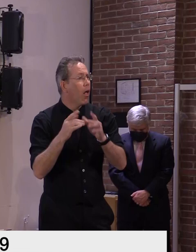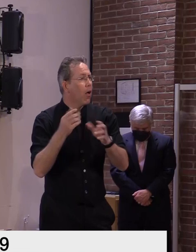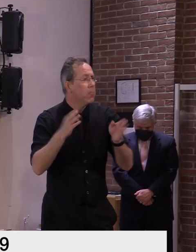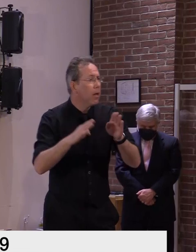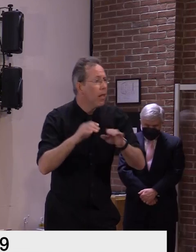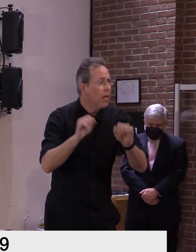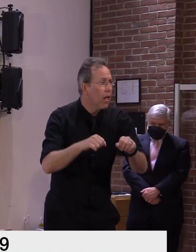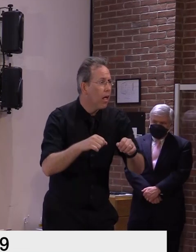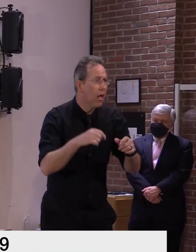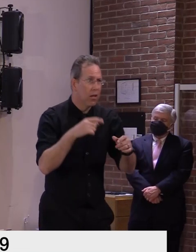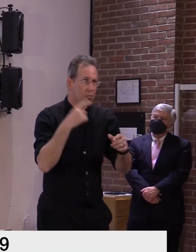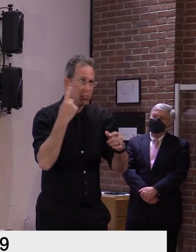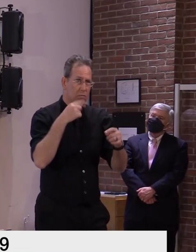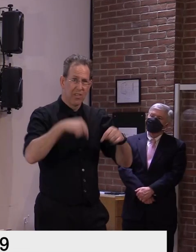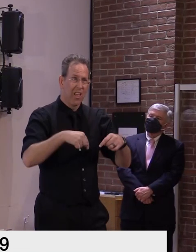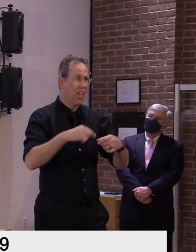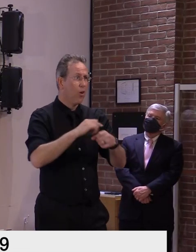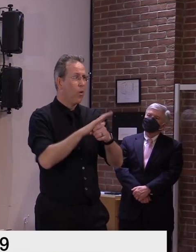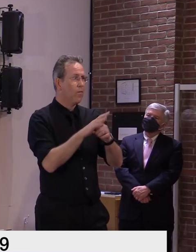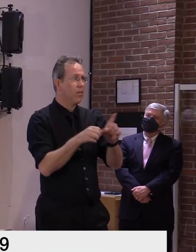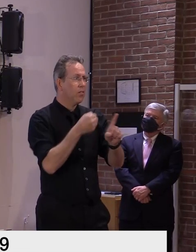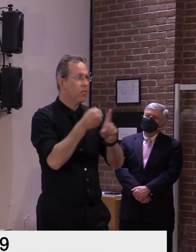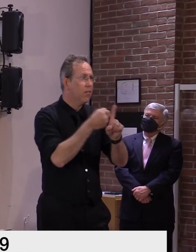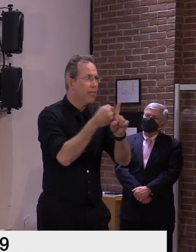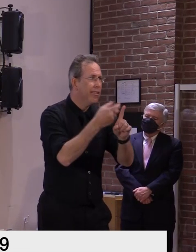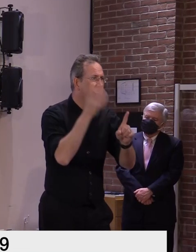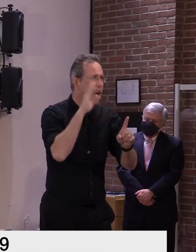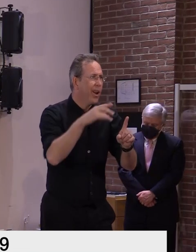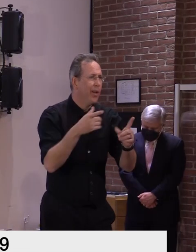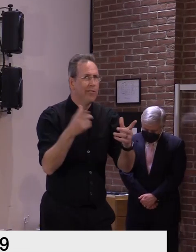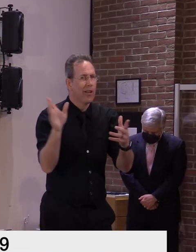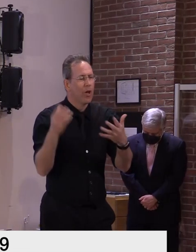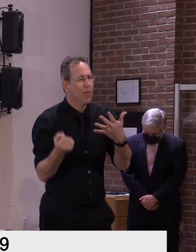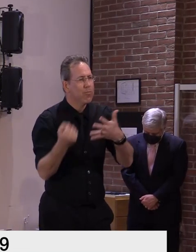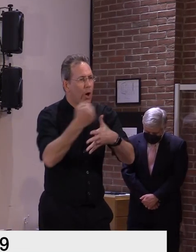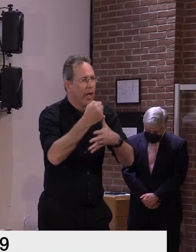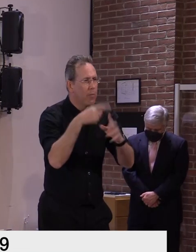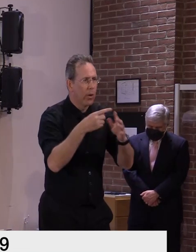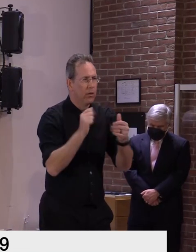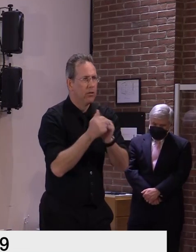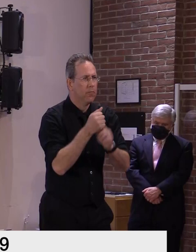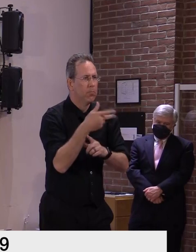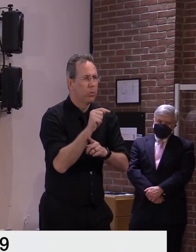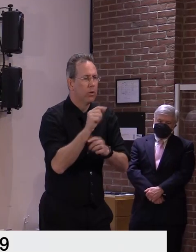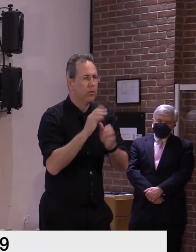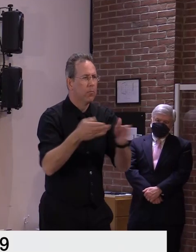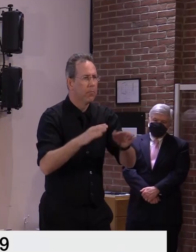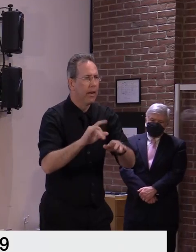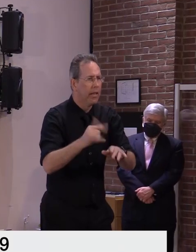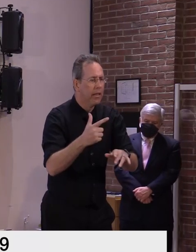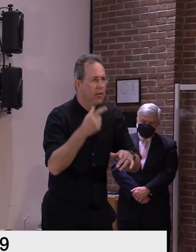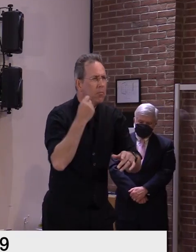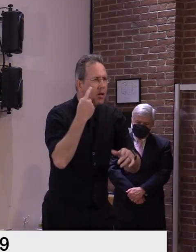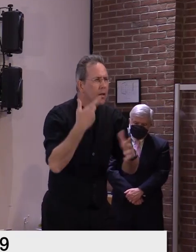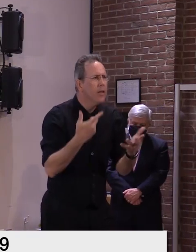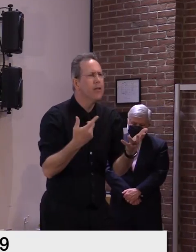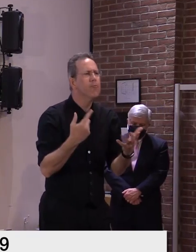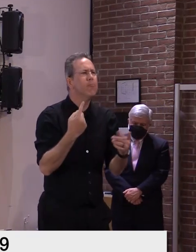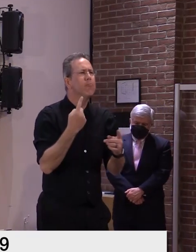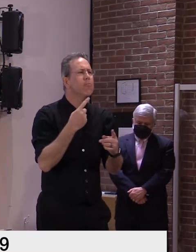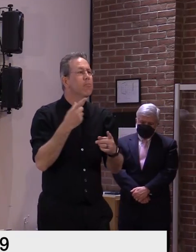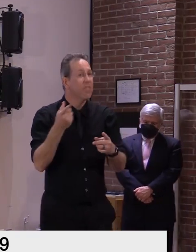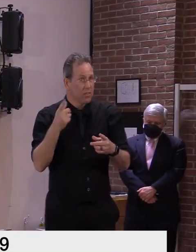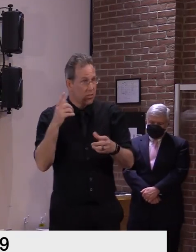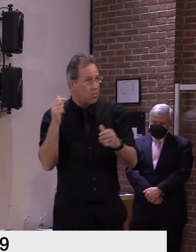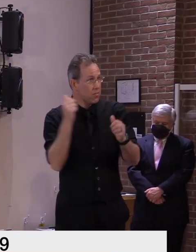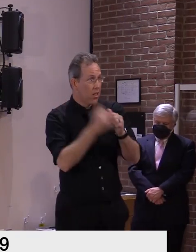to worry about, so maybe this isn't top of your mind, but what are your thoughts on, you know, if this gets passed, what that could do for Vermont as